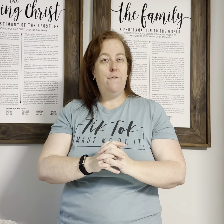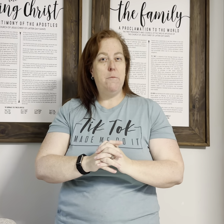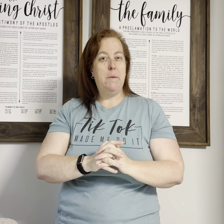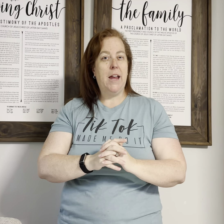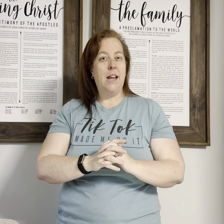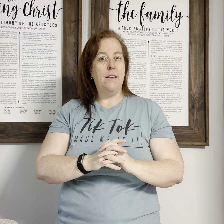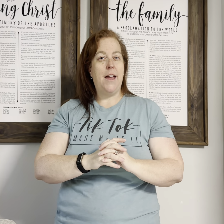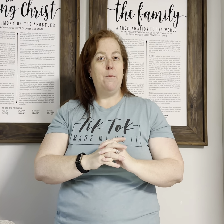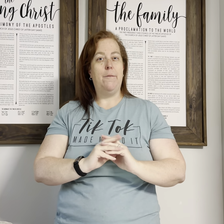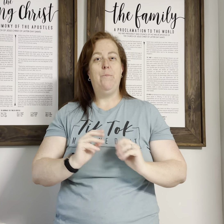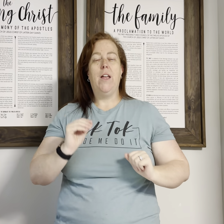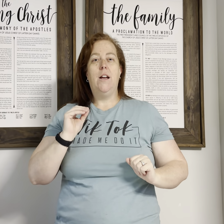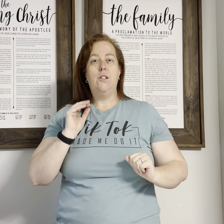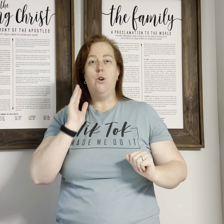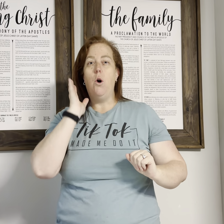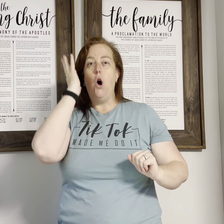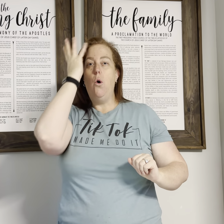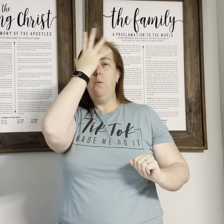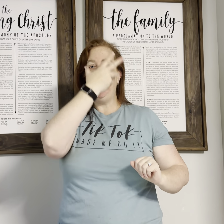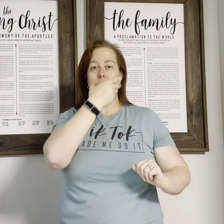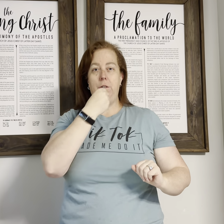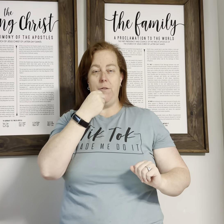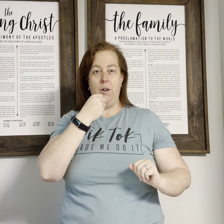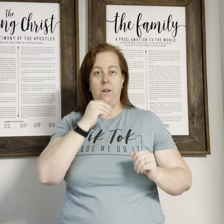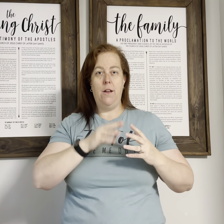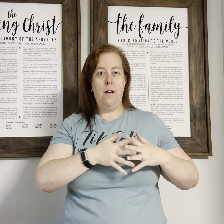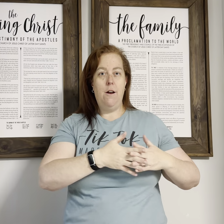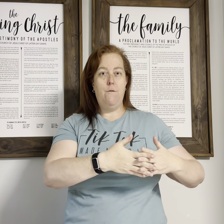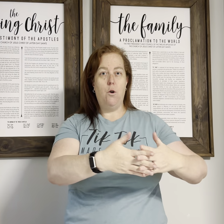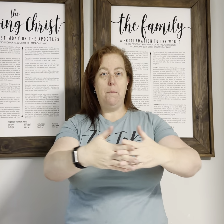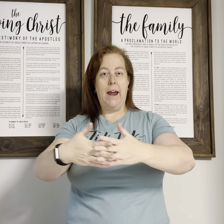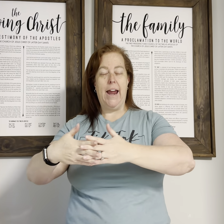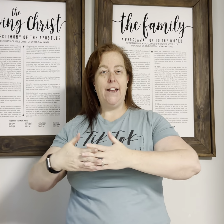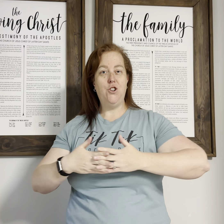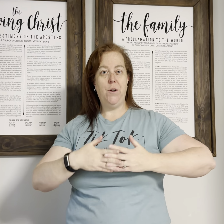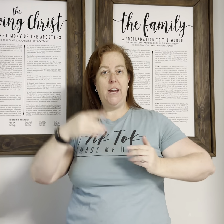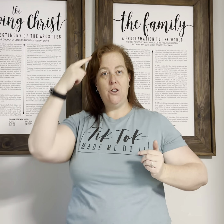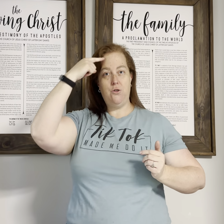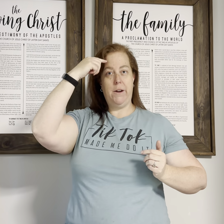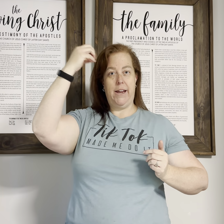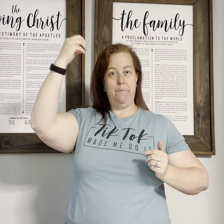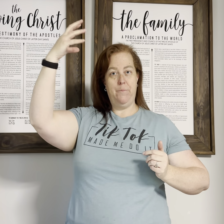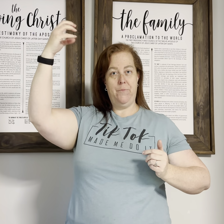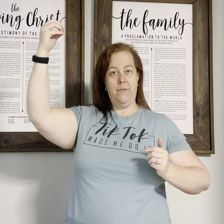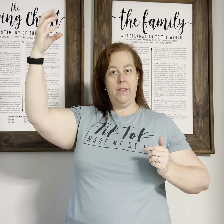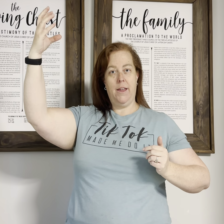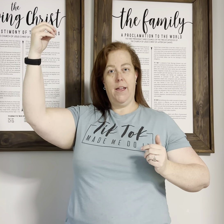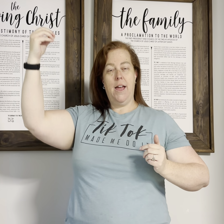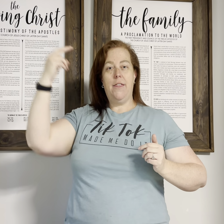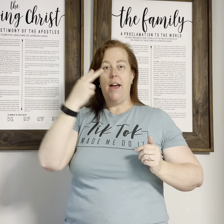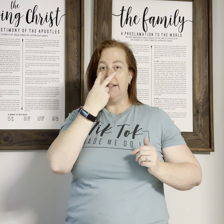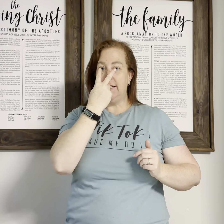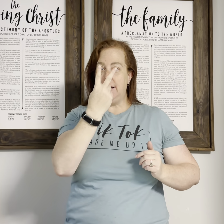the beginning on that one. So, O beautiful for patriot dream that